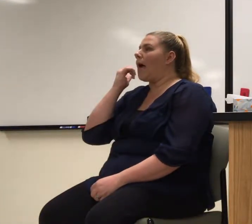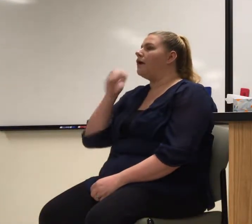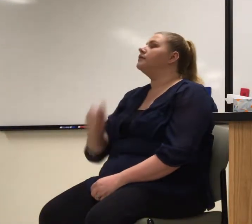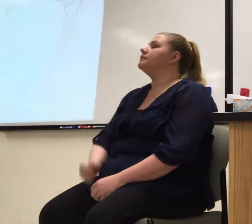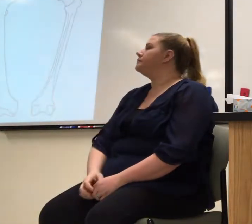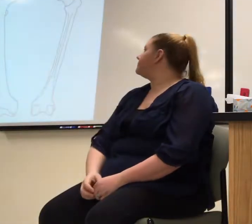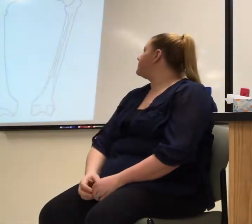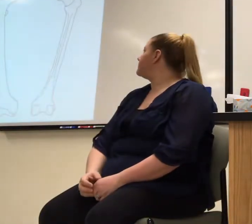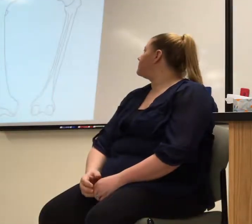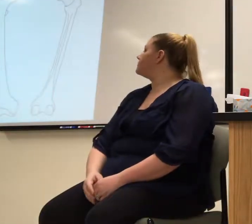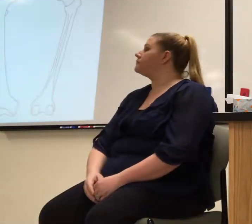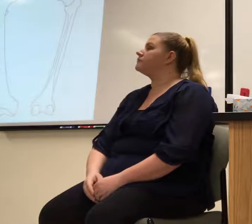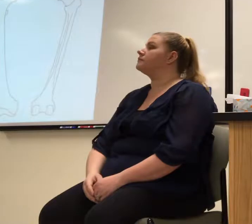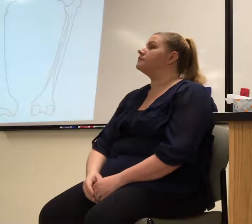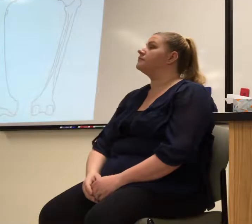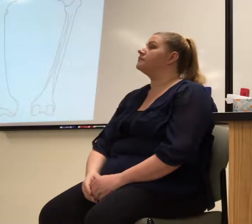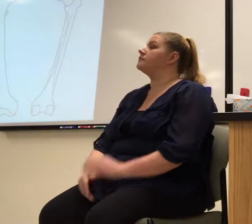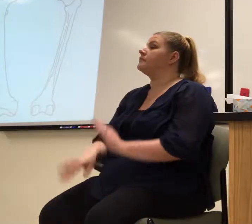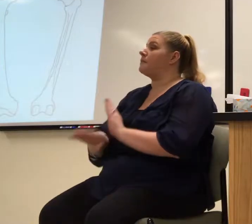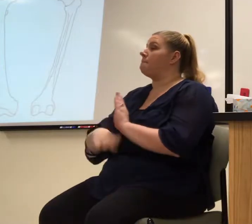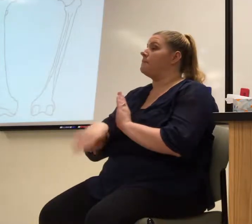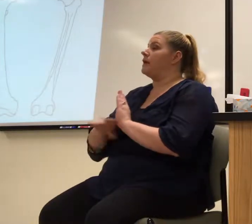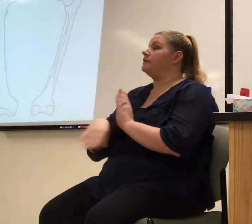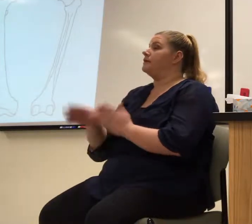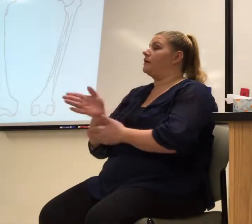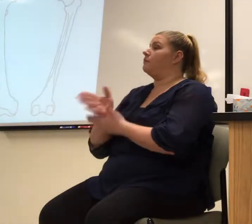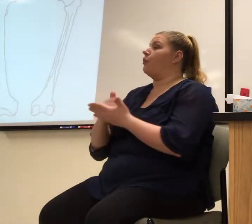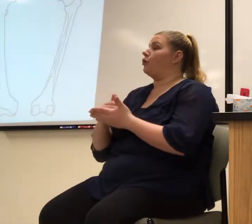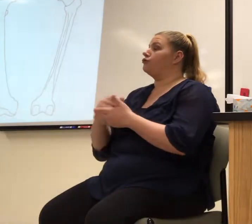So the basic parts, you start with the head, approximately.